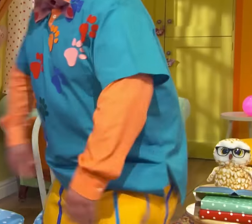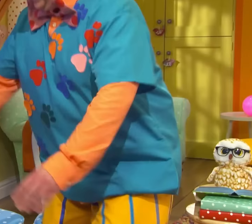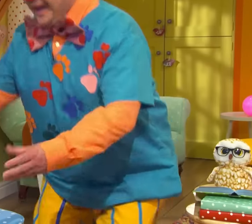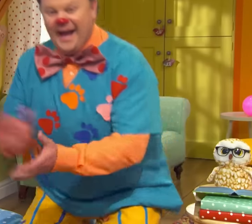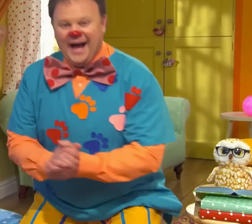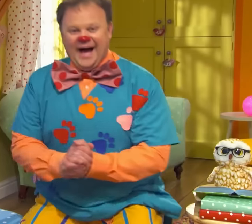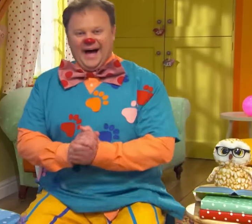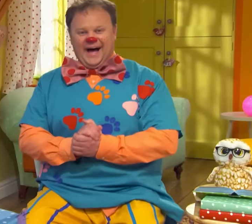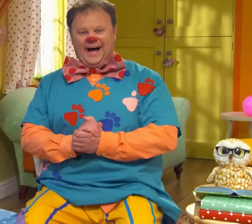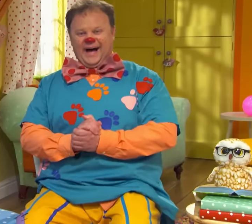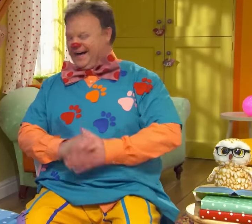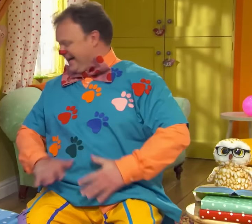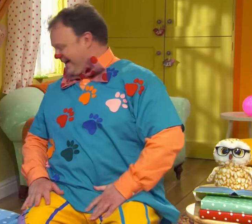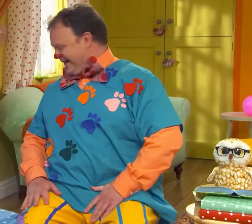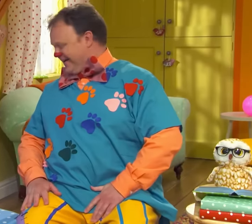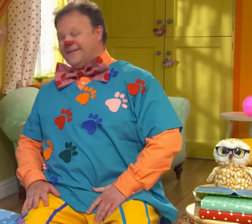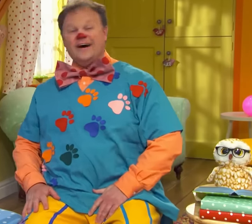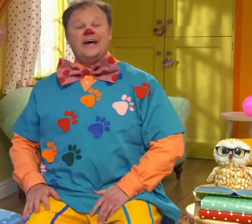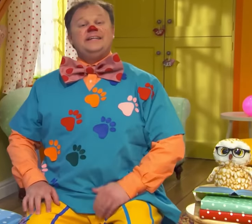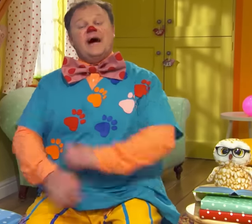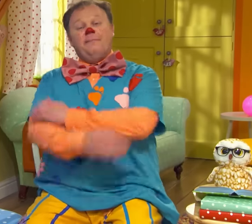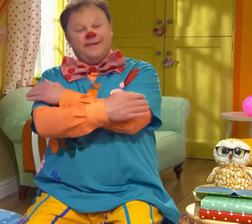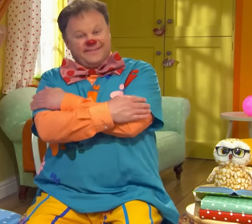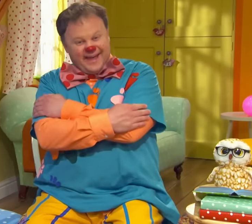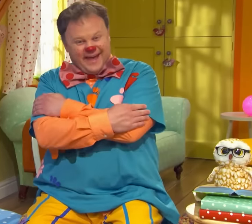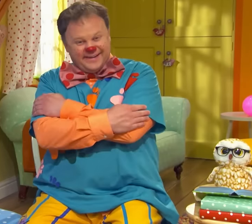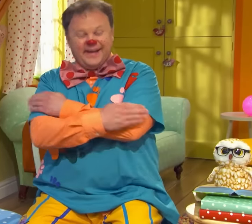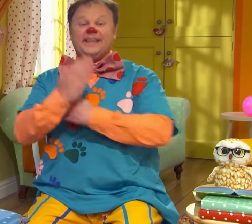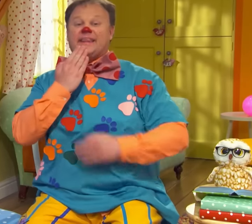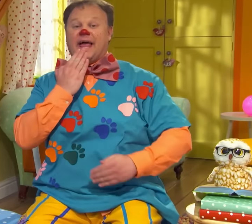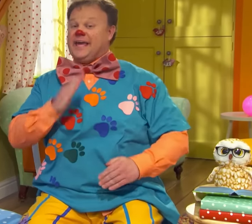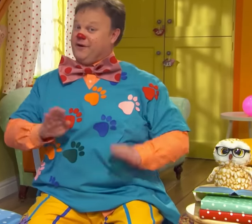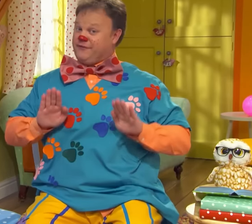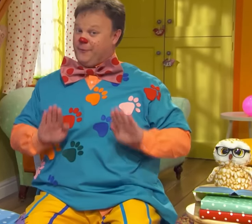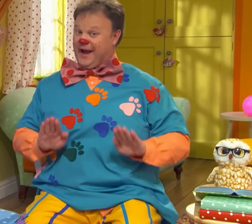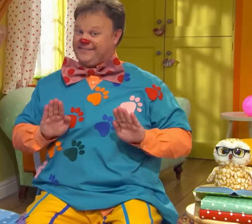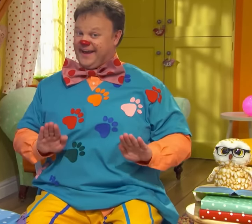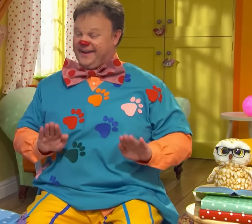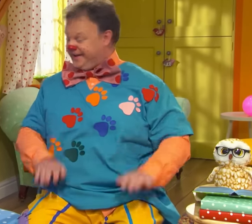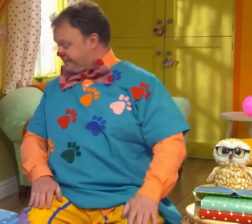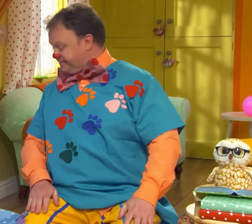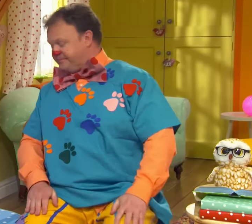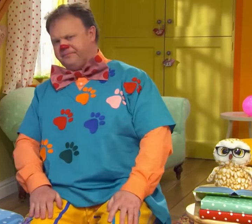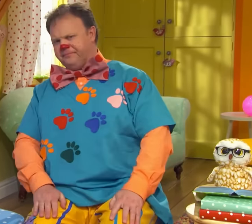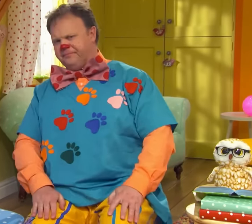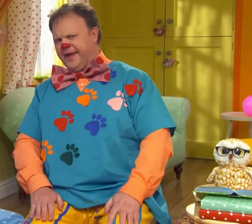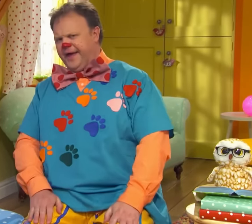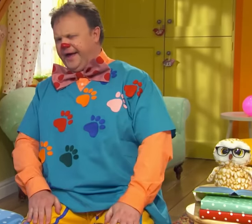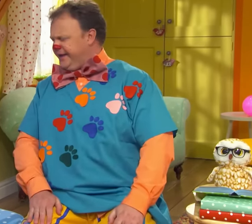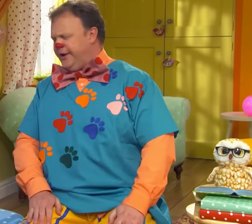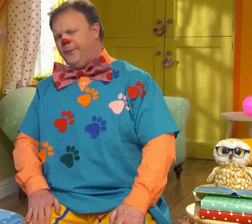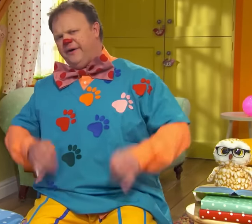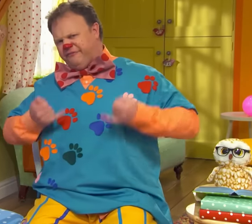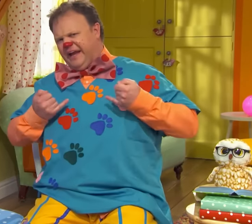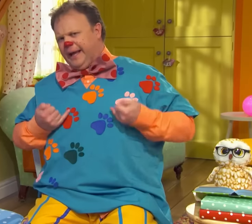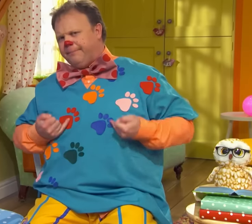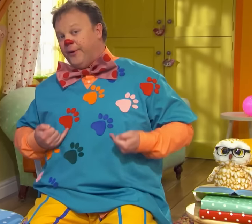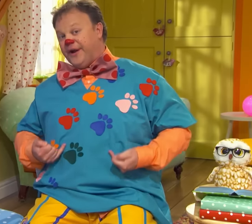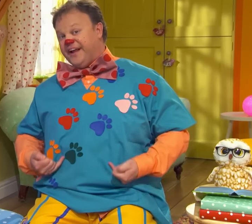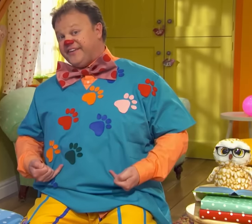Tumble Ted, thank you for waiting. Are you feeling poorly